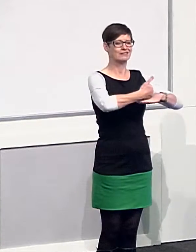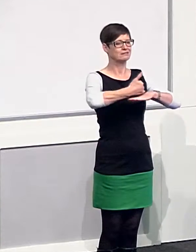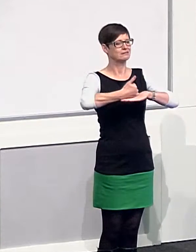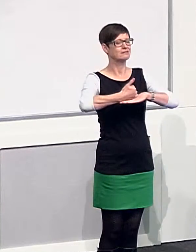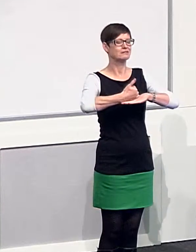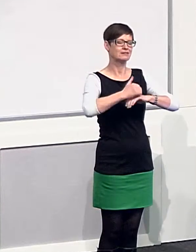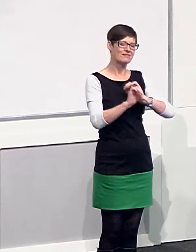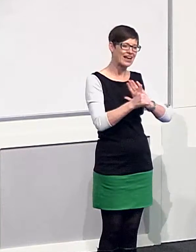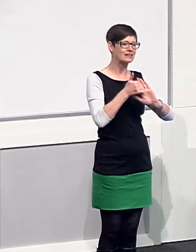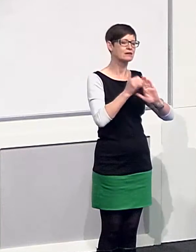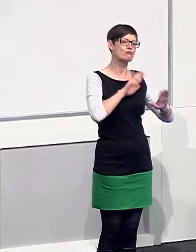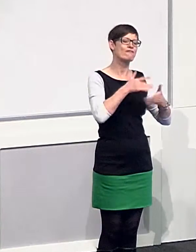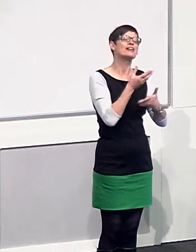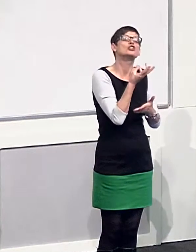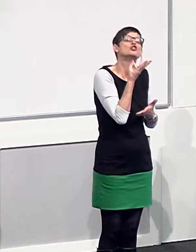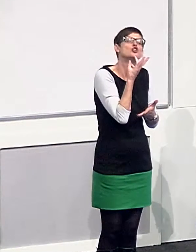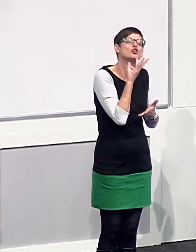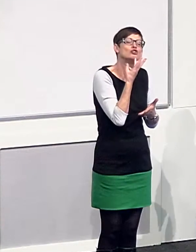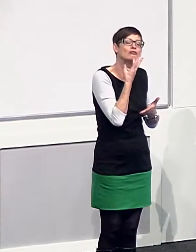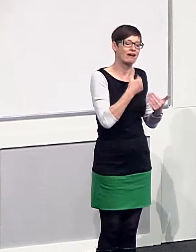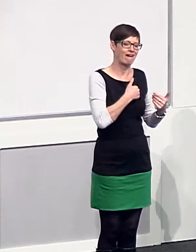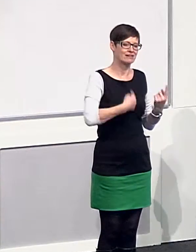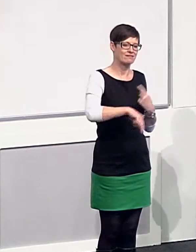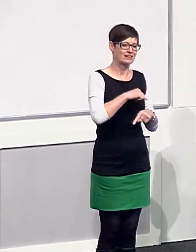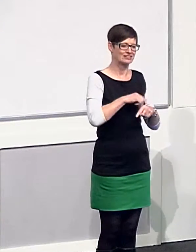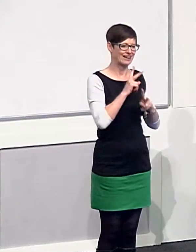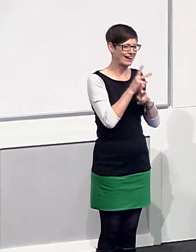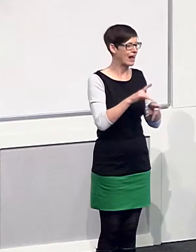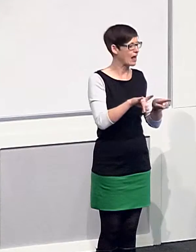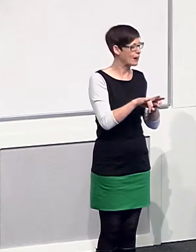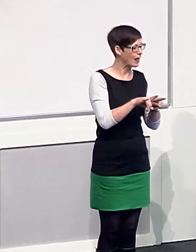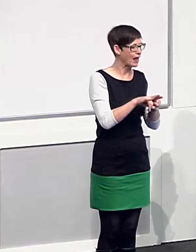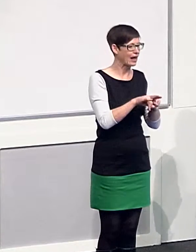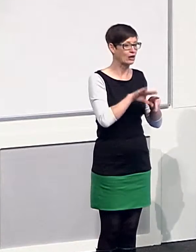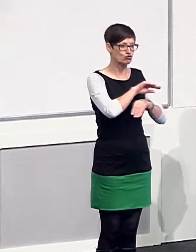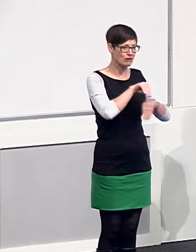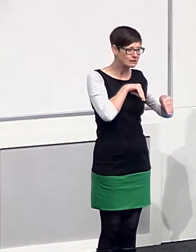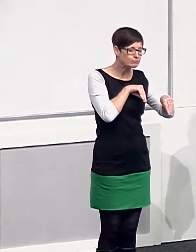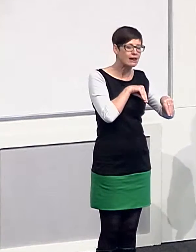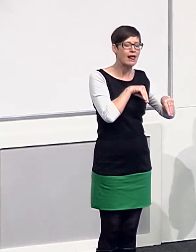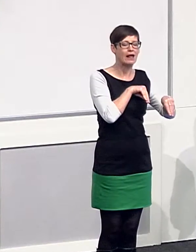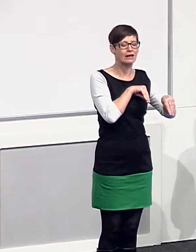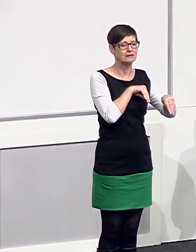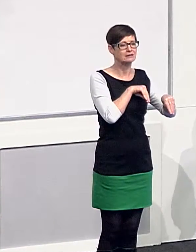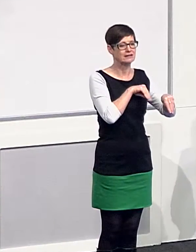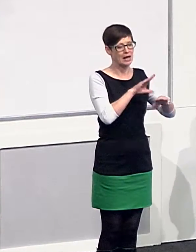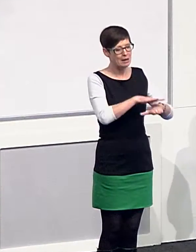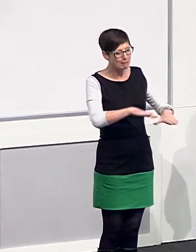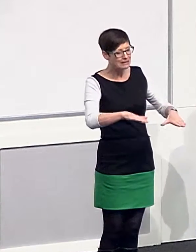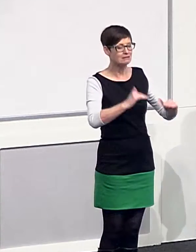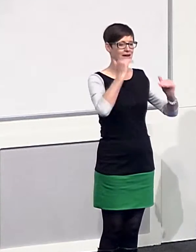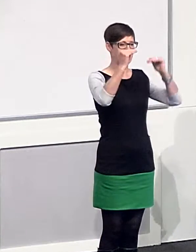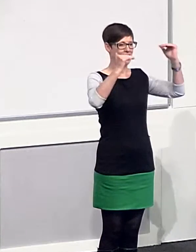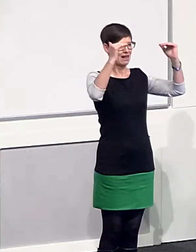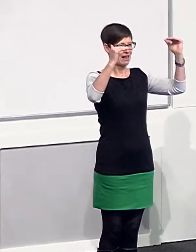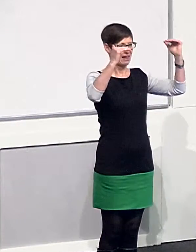providing tertiary cardiovascular care, which is comprehensive, including such things as transplantation and pediatric and adult